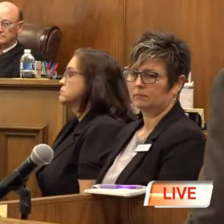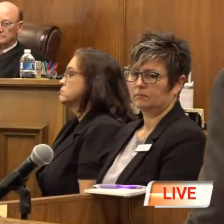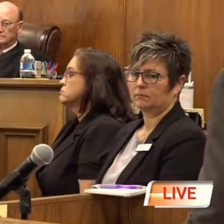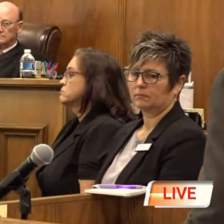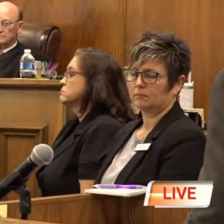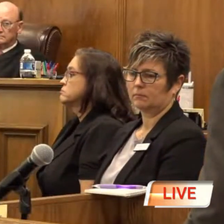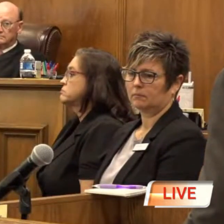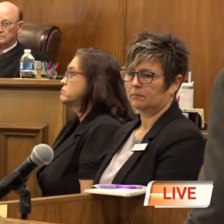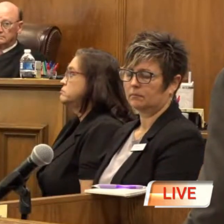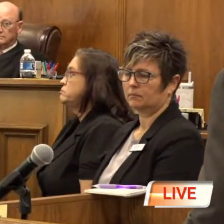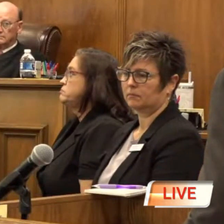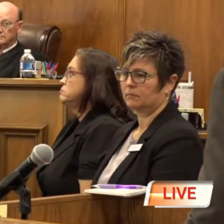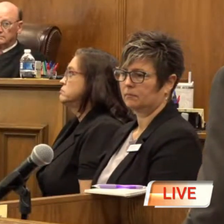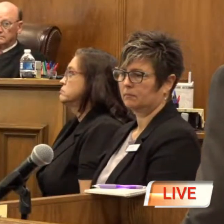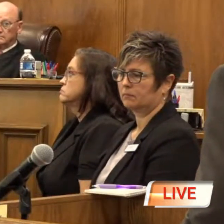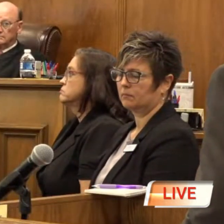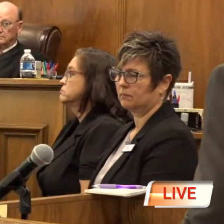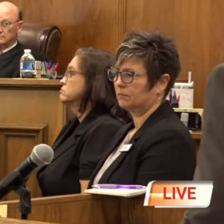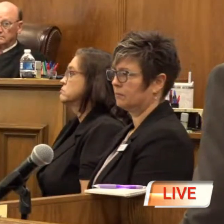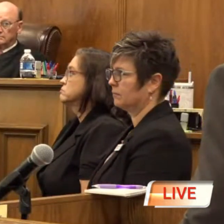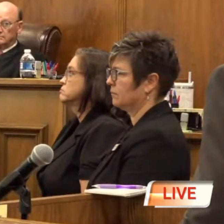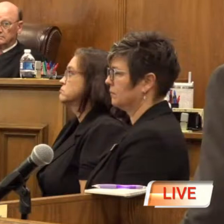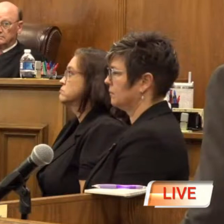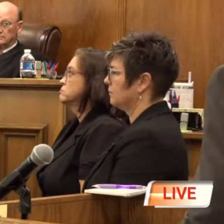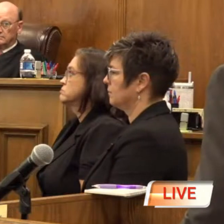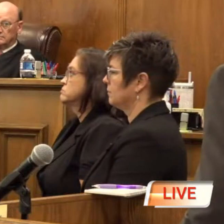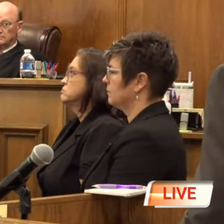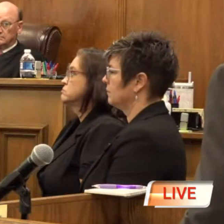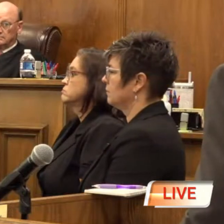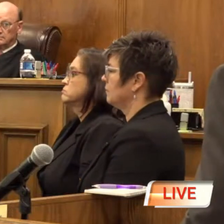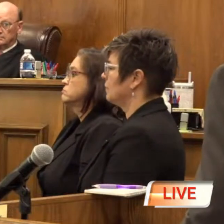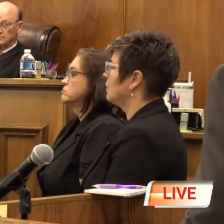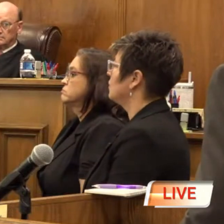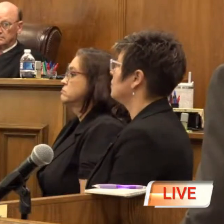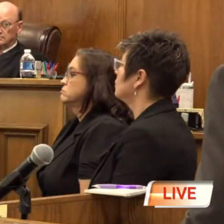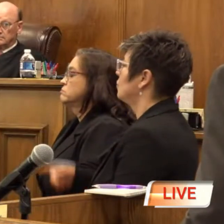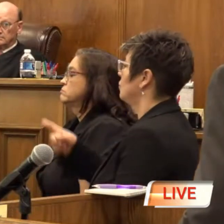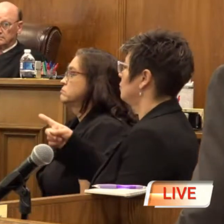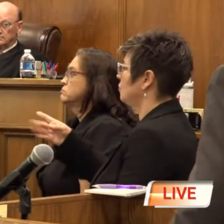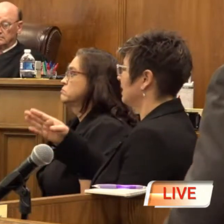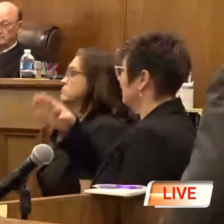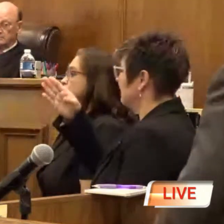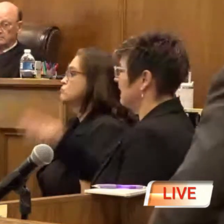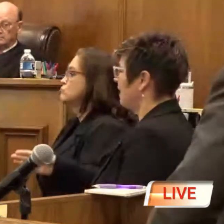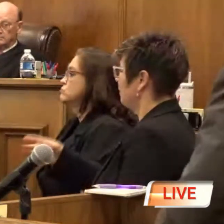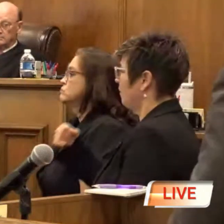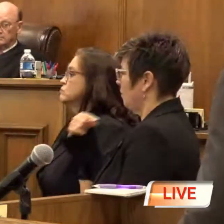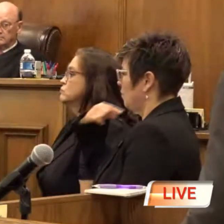So you never told Mr. Ford anything about those people?